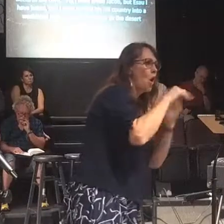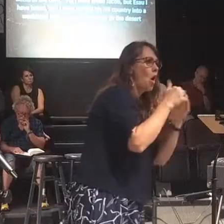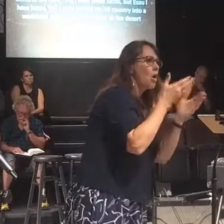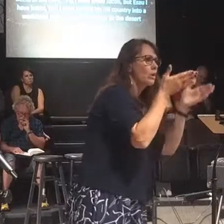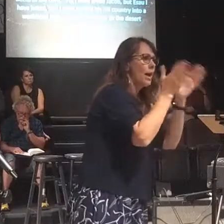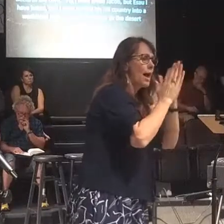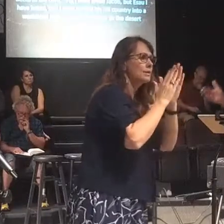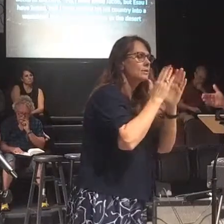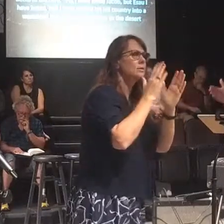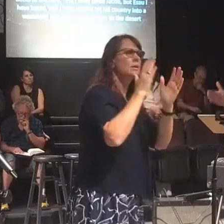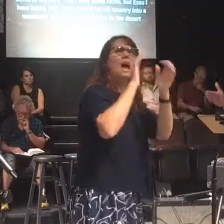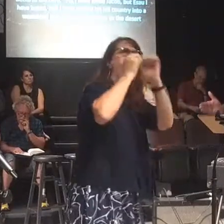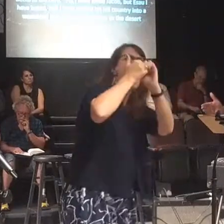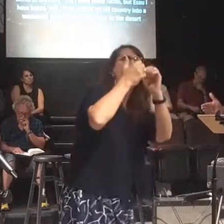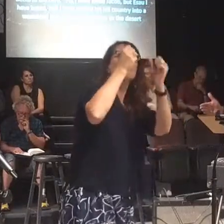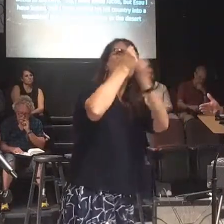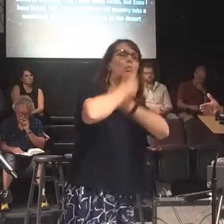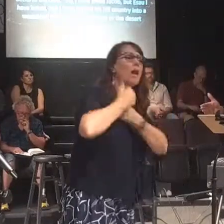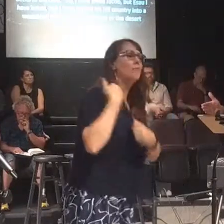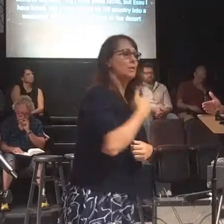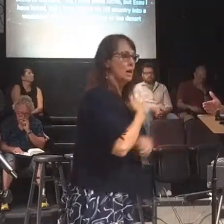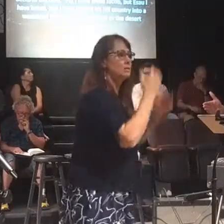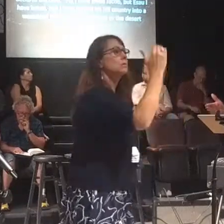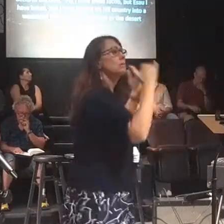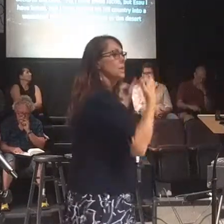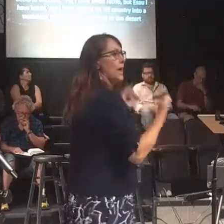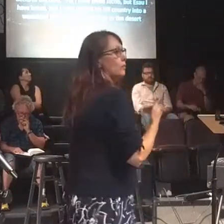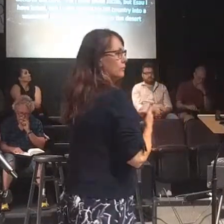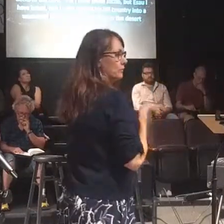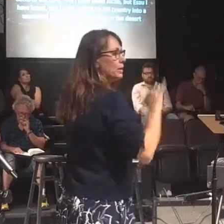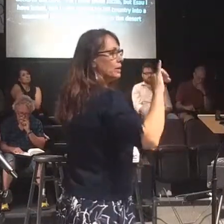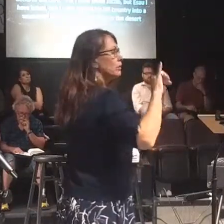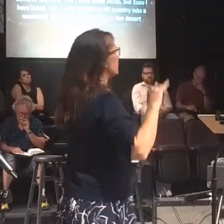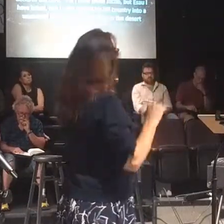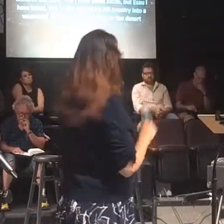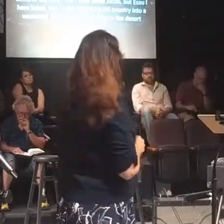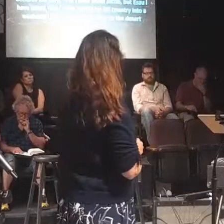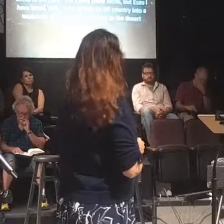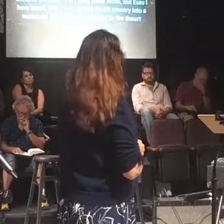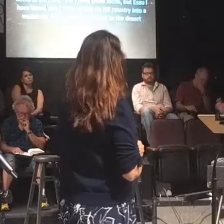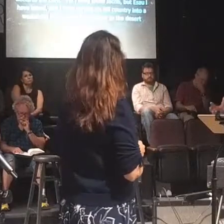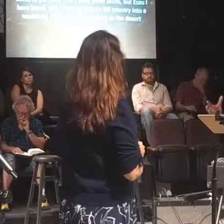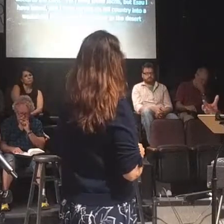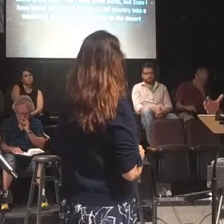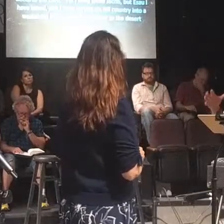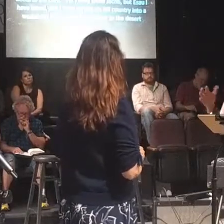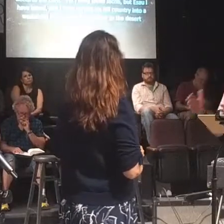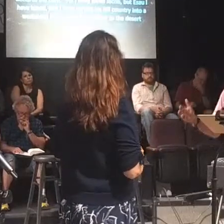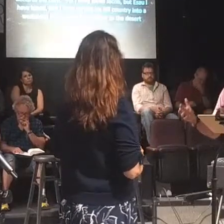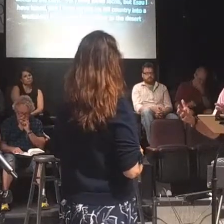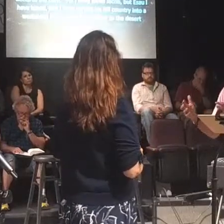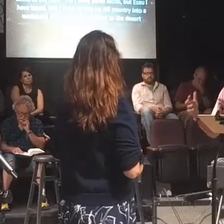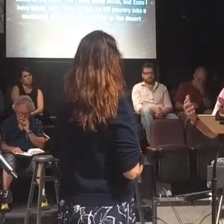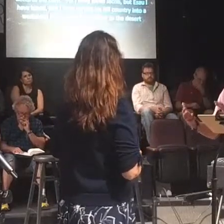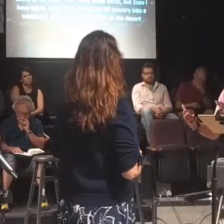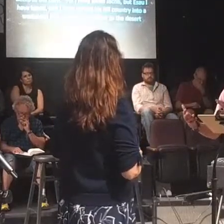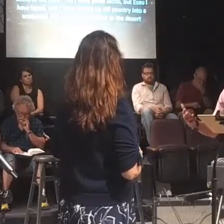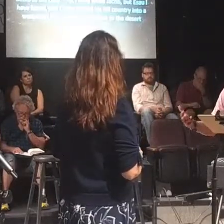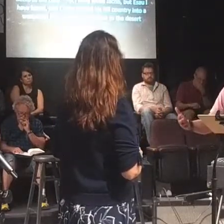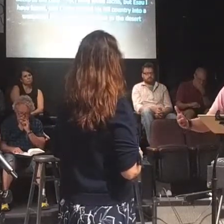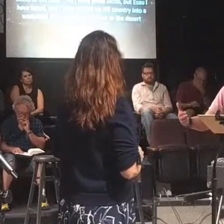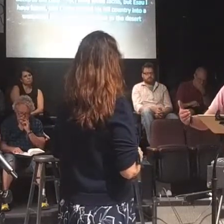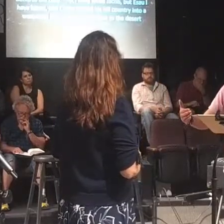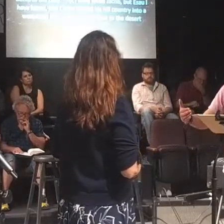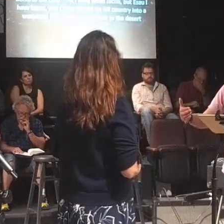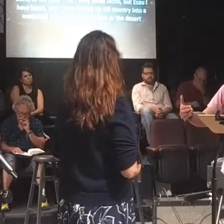"Was not Esau Jacob's brother, declares the Lord? Yet I have loved Jacob, but Esau have hated, and have turned his hill country